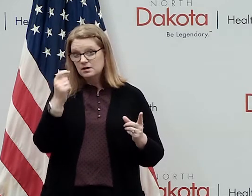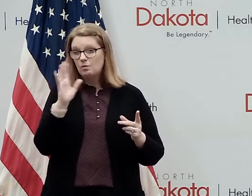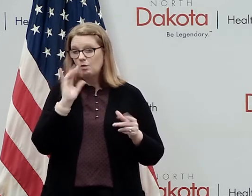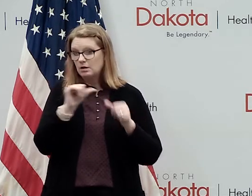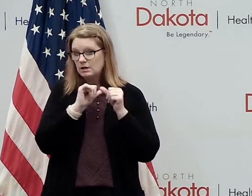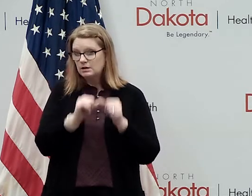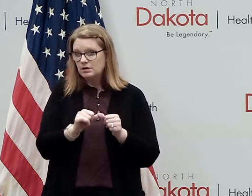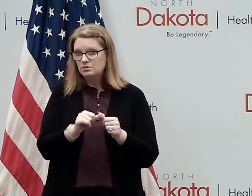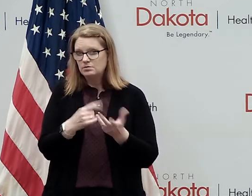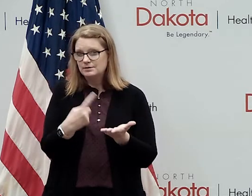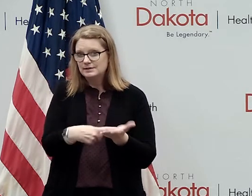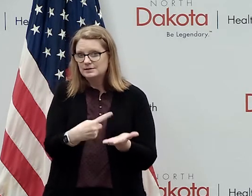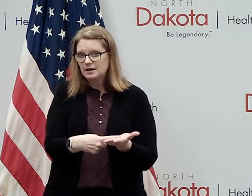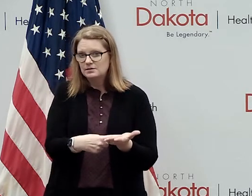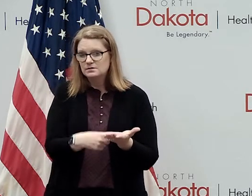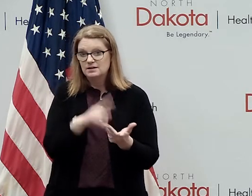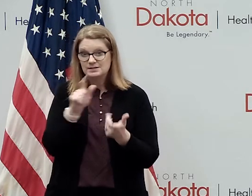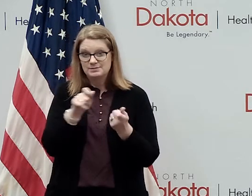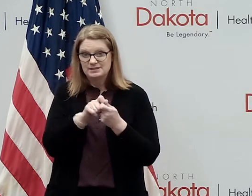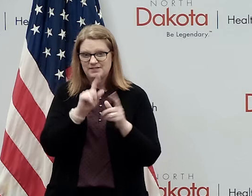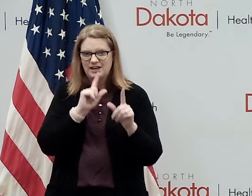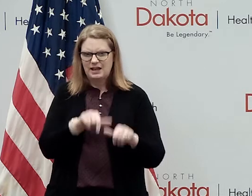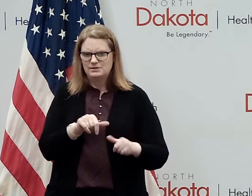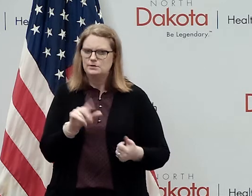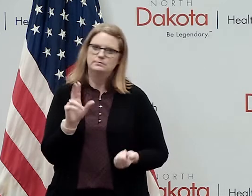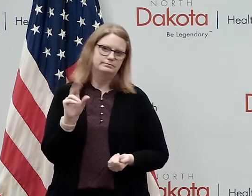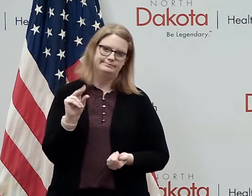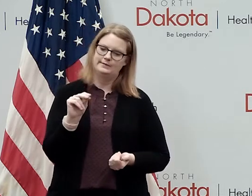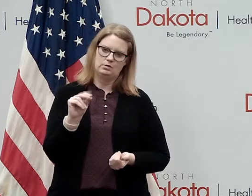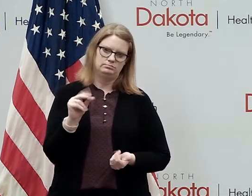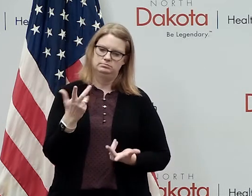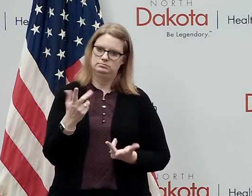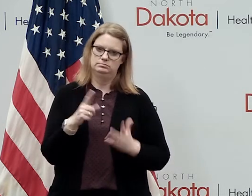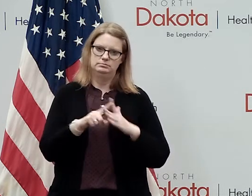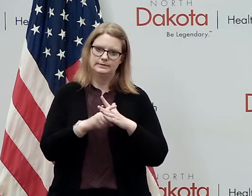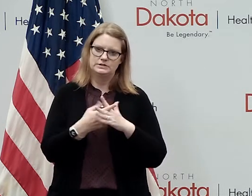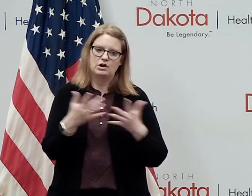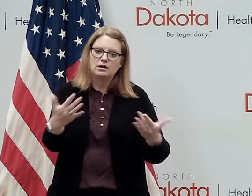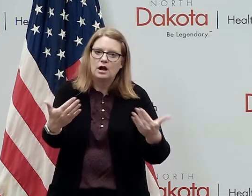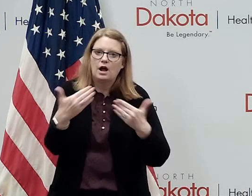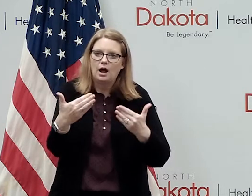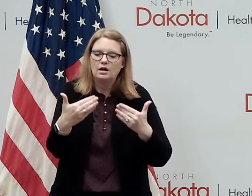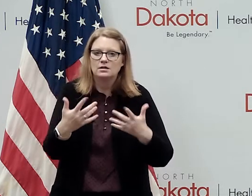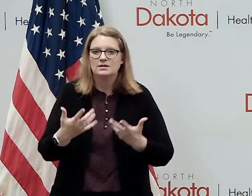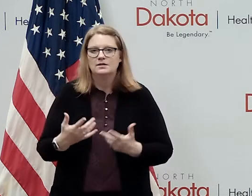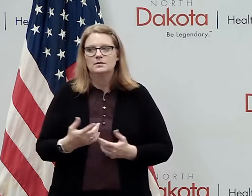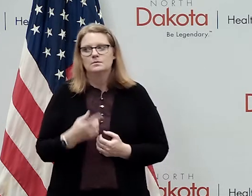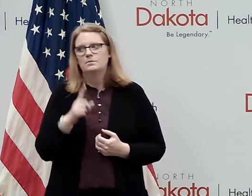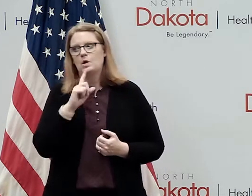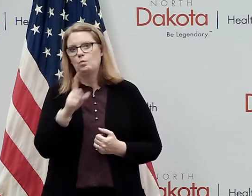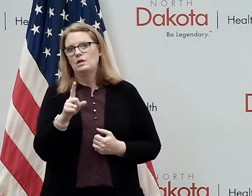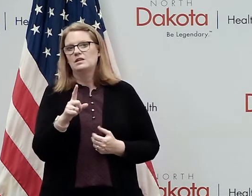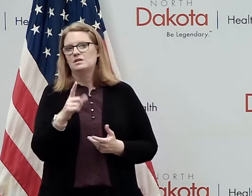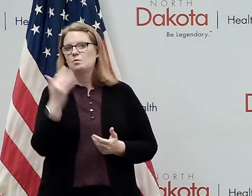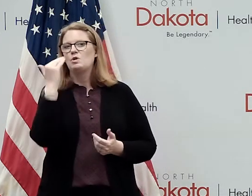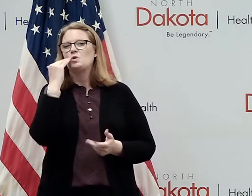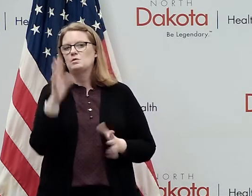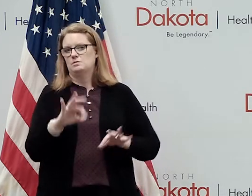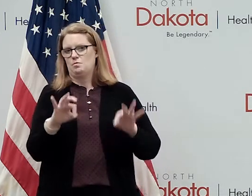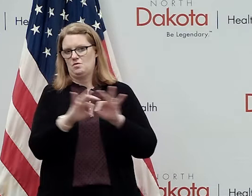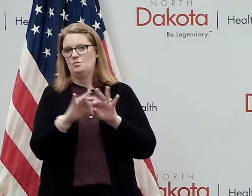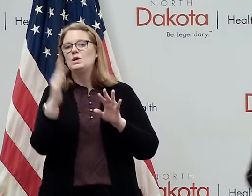this. We don't have a definitive answer yet on when we can begin to hug, but we do recognize that it's extremely important.